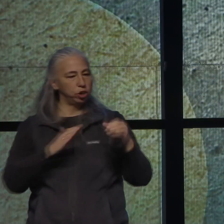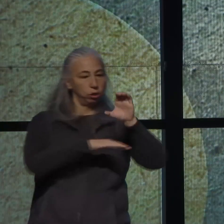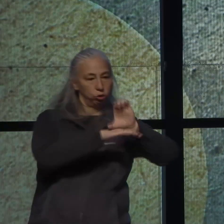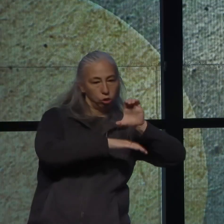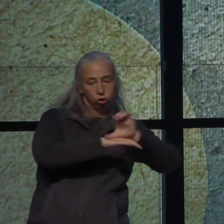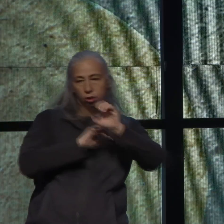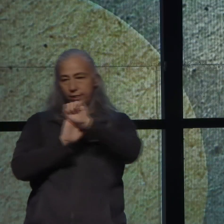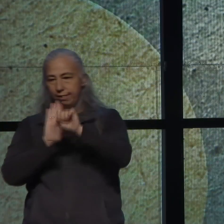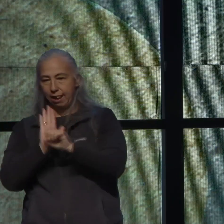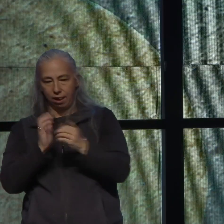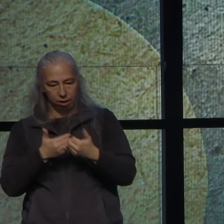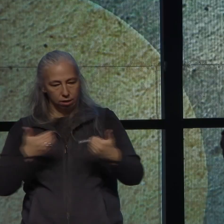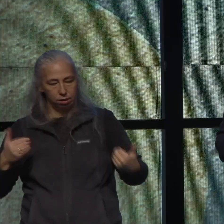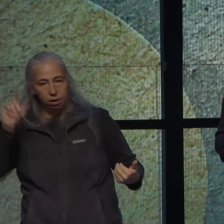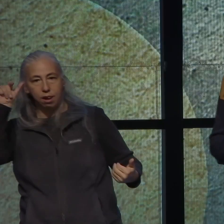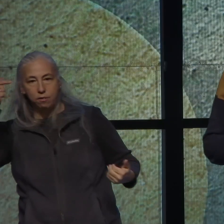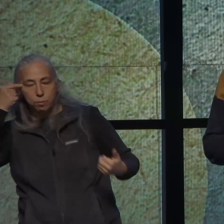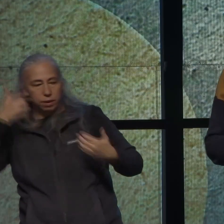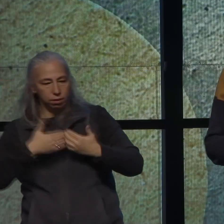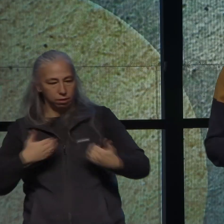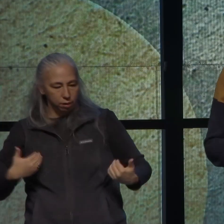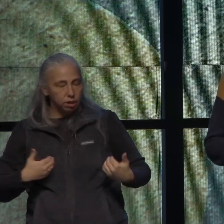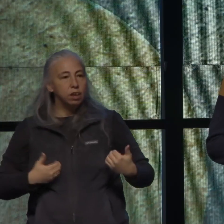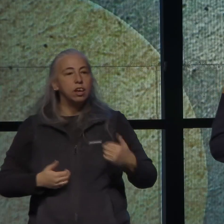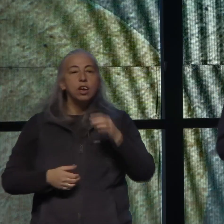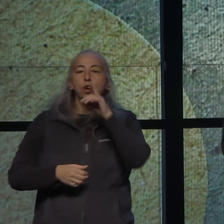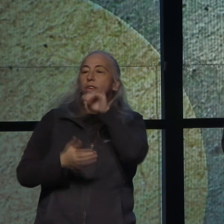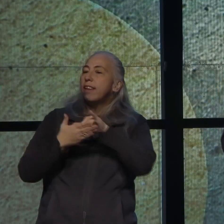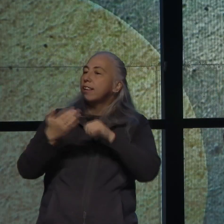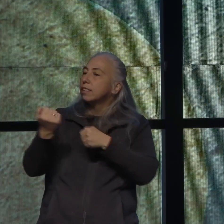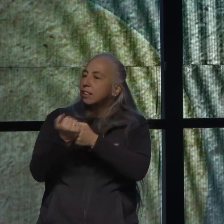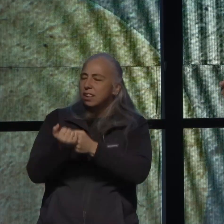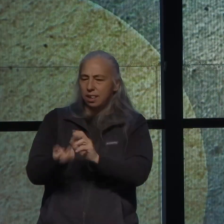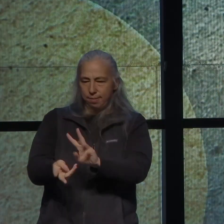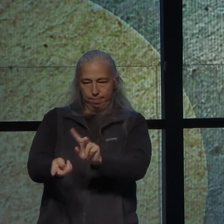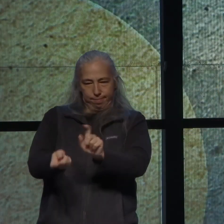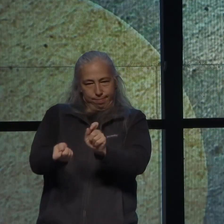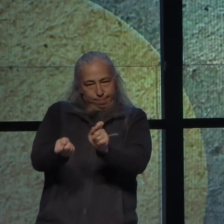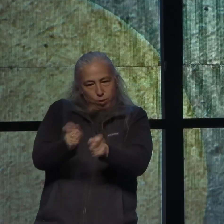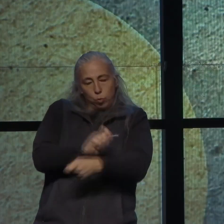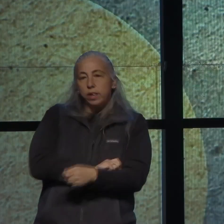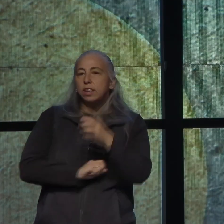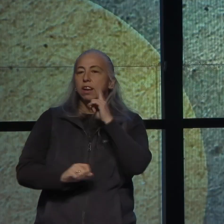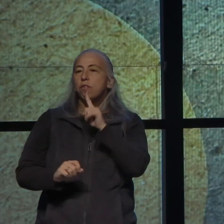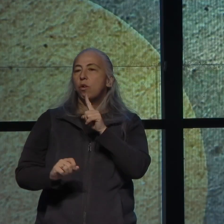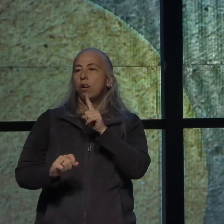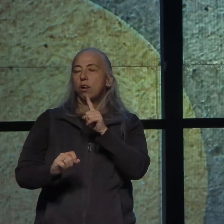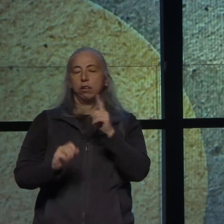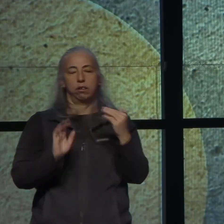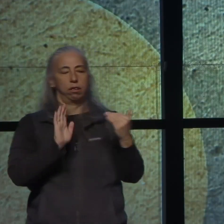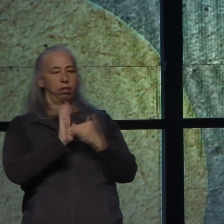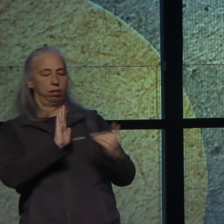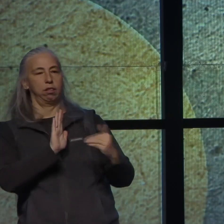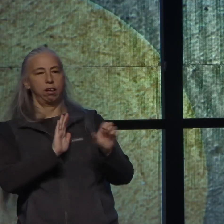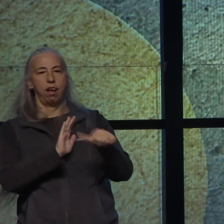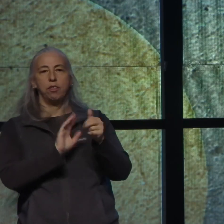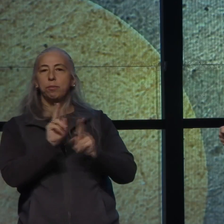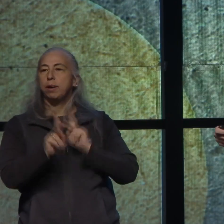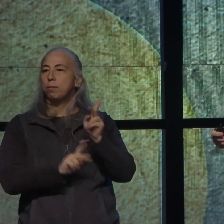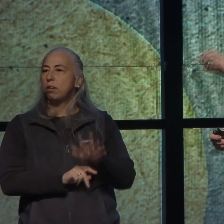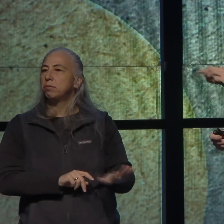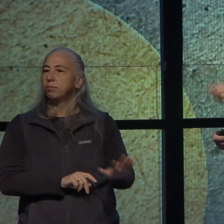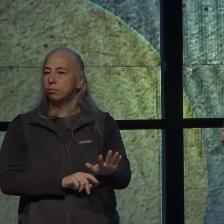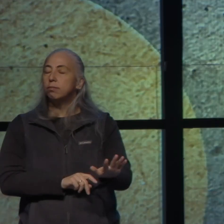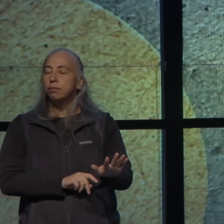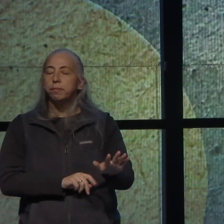biblical language to justify violence, sexism, and hostility towards people of color.